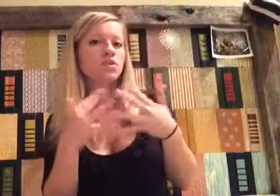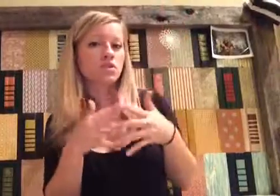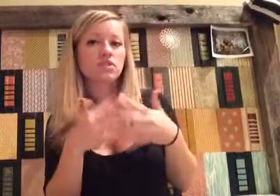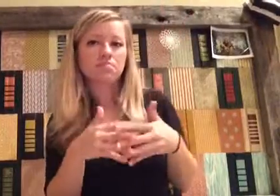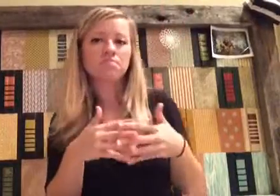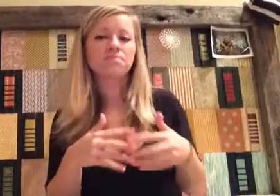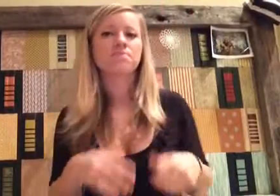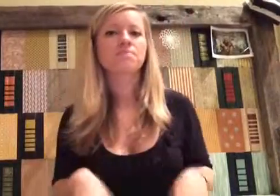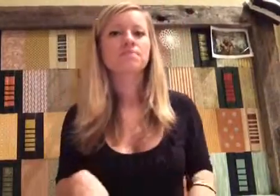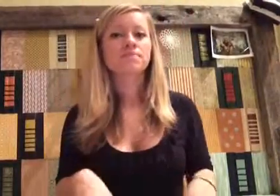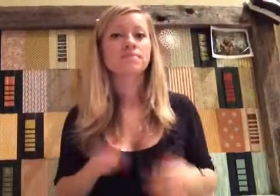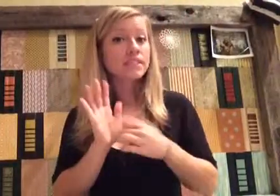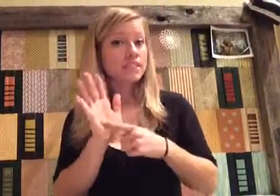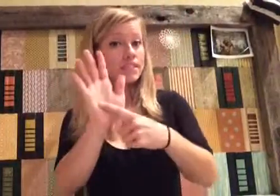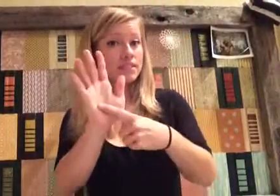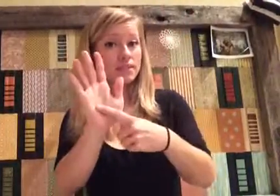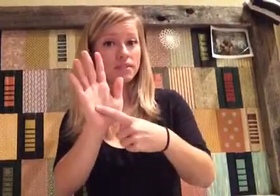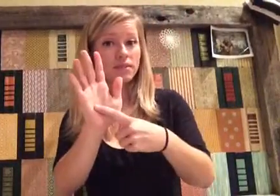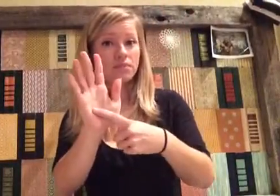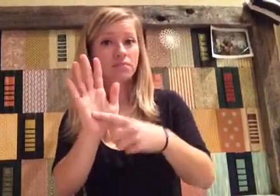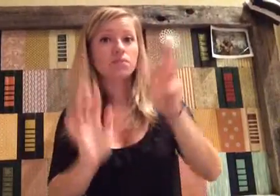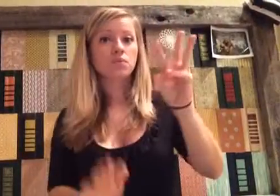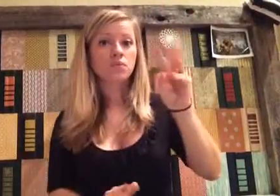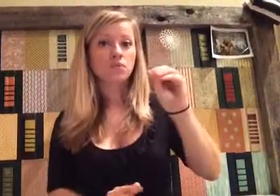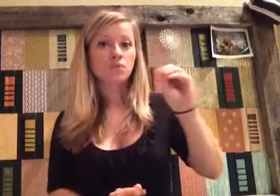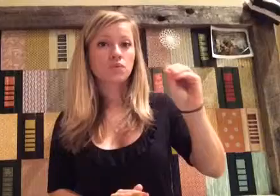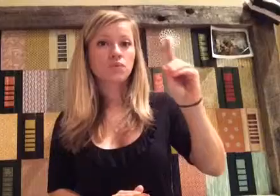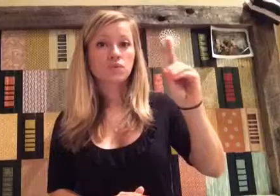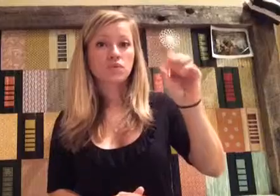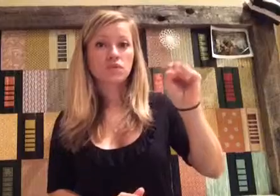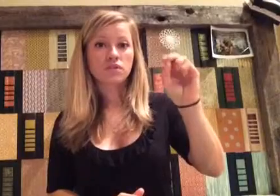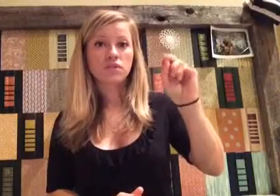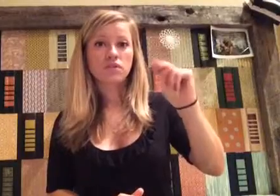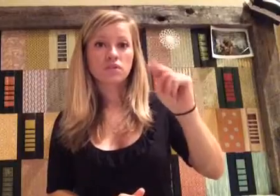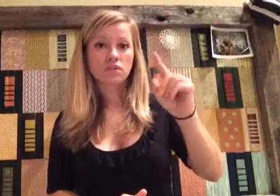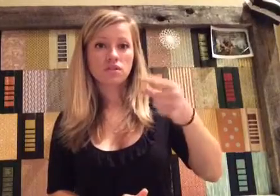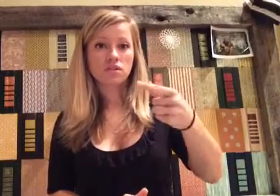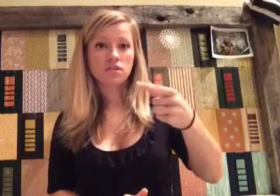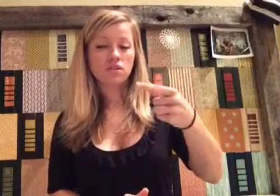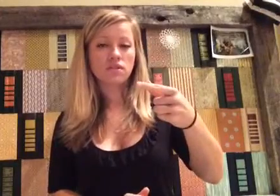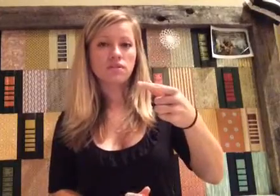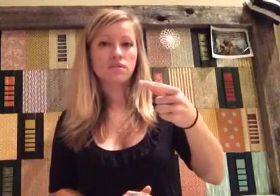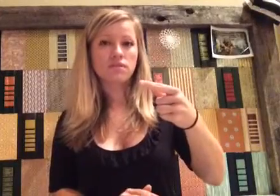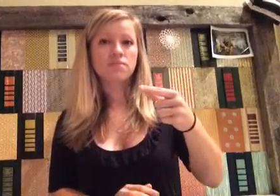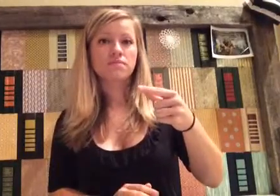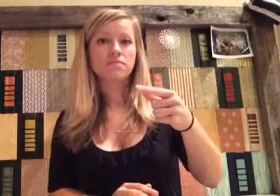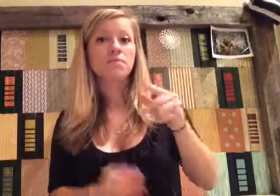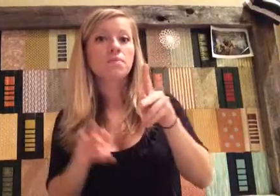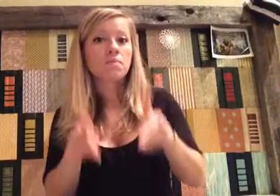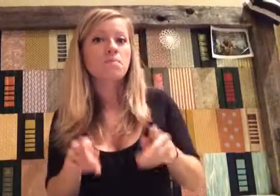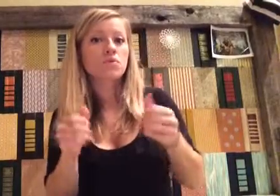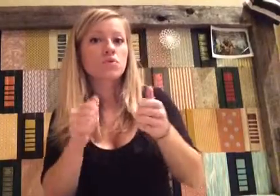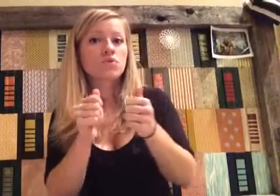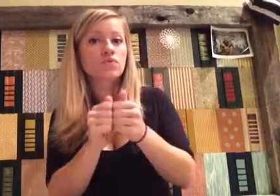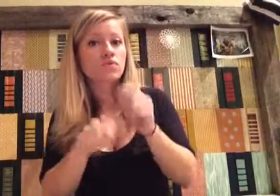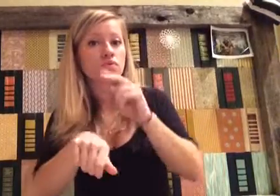Wood Song contains a person versus nature type of conflict. The main character has